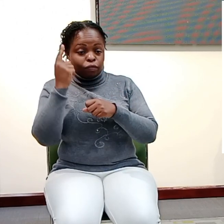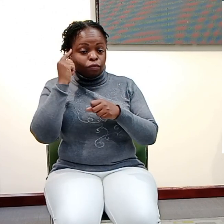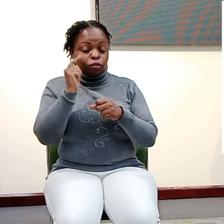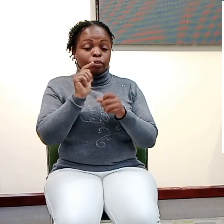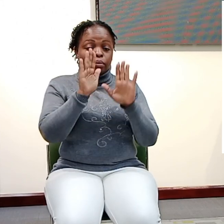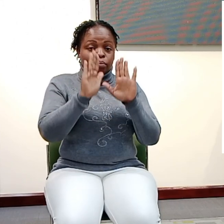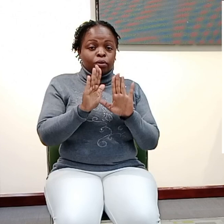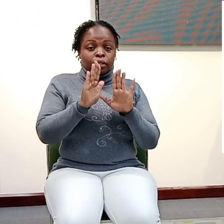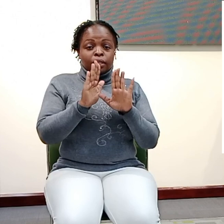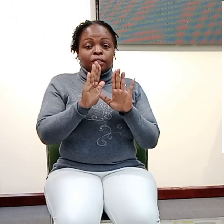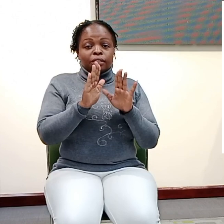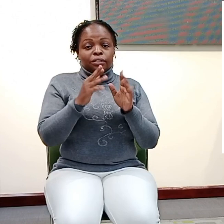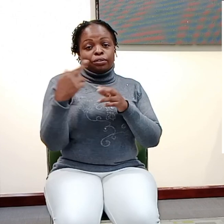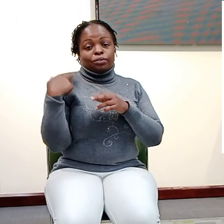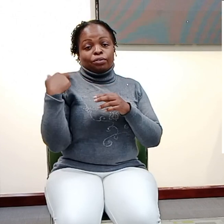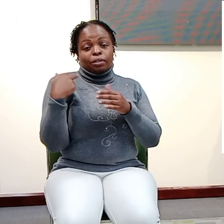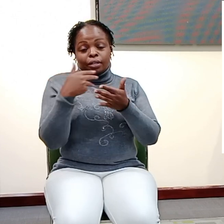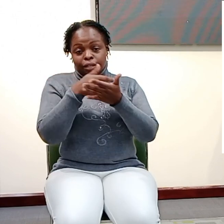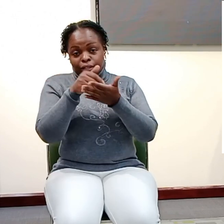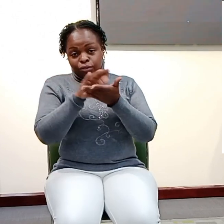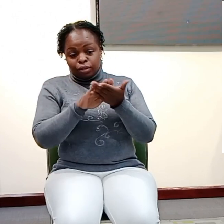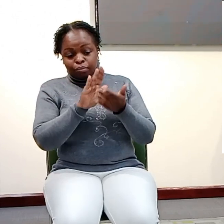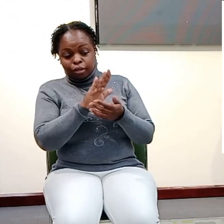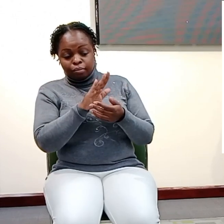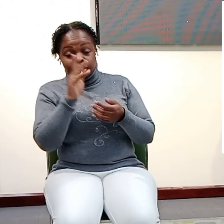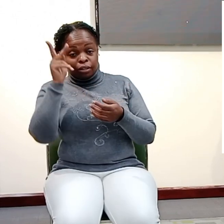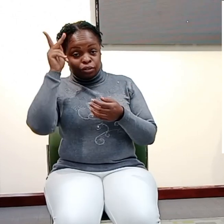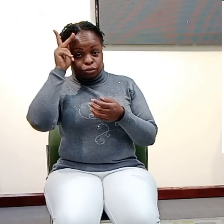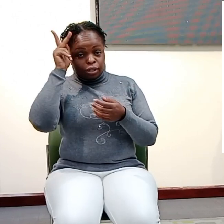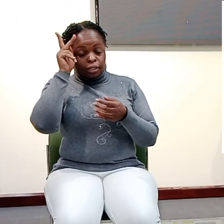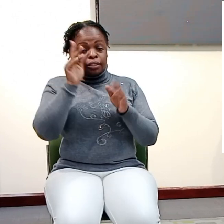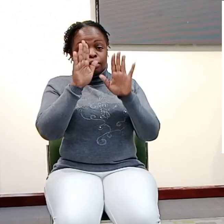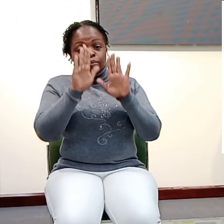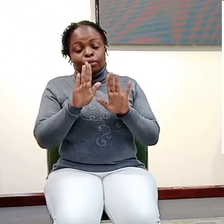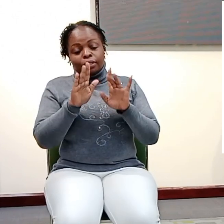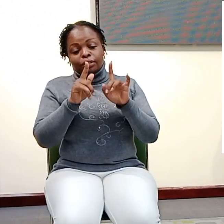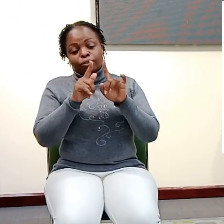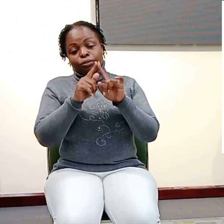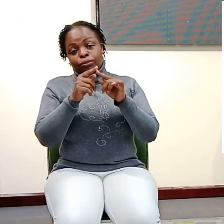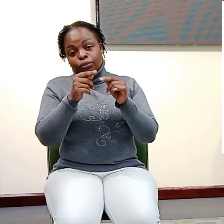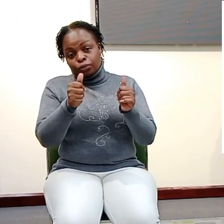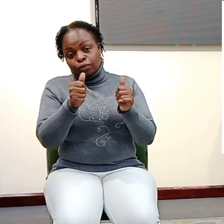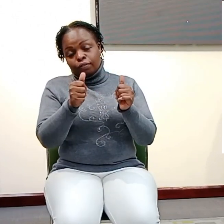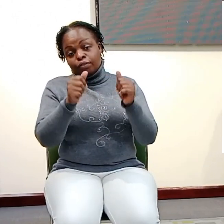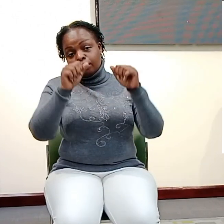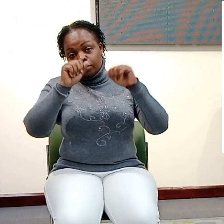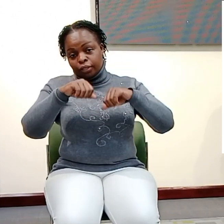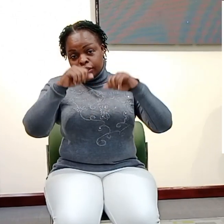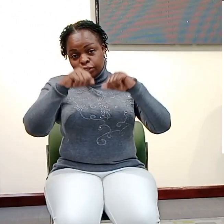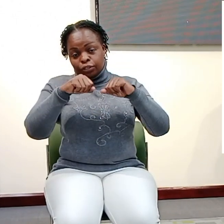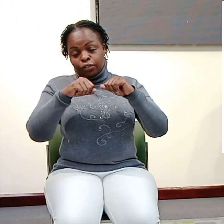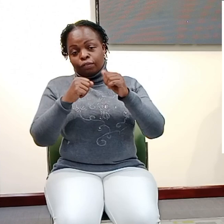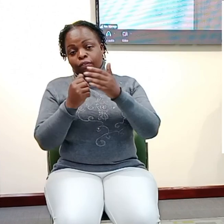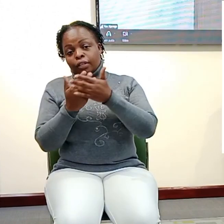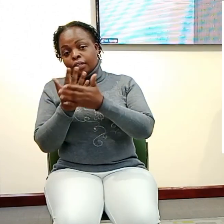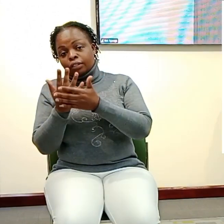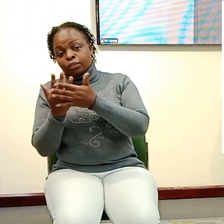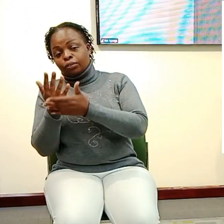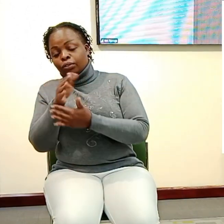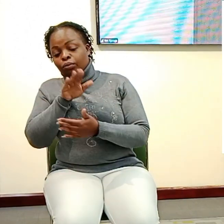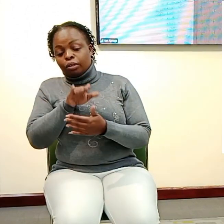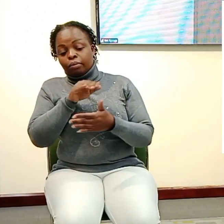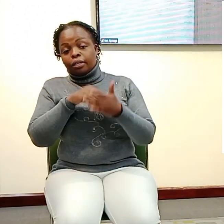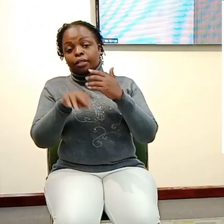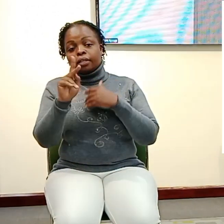crucial role. Their networks and their knowledge are key to unlocking the potential of grassroots women in